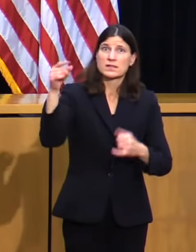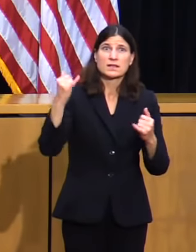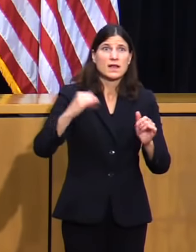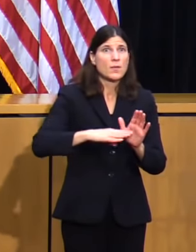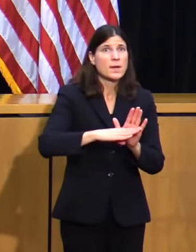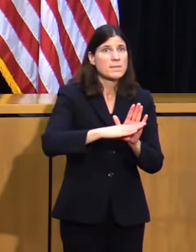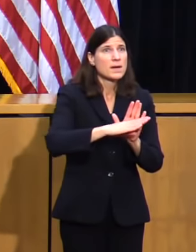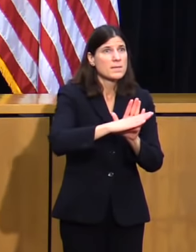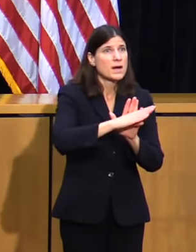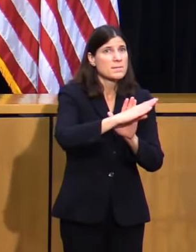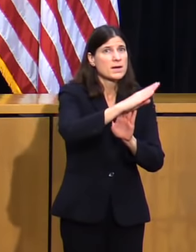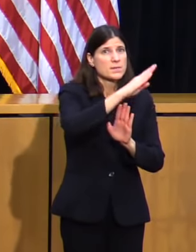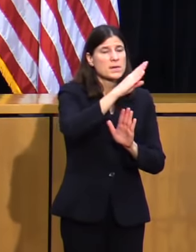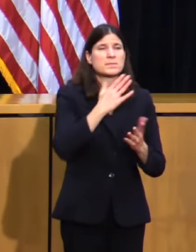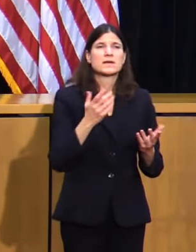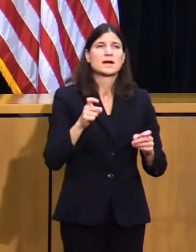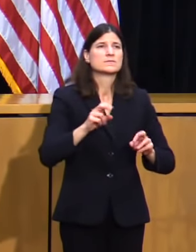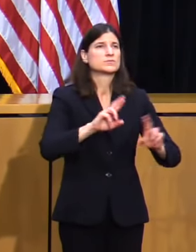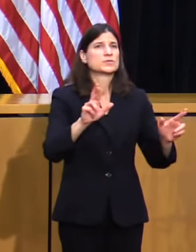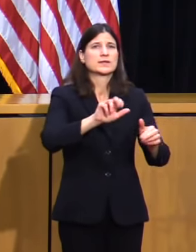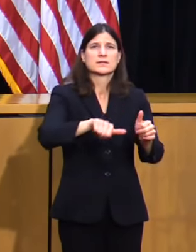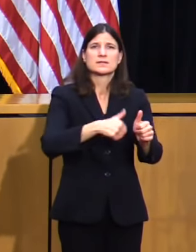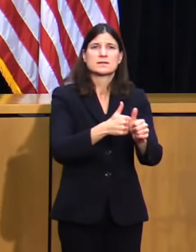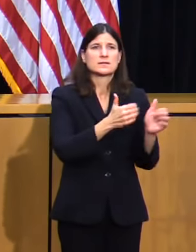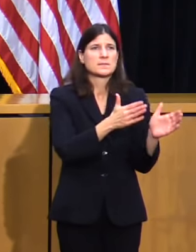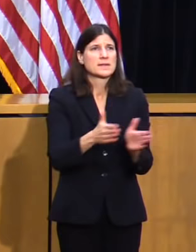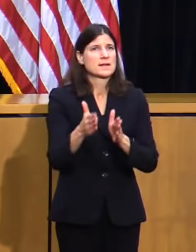and all of the calamity that comes with that.